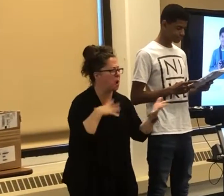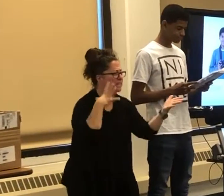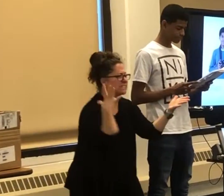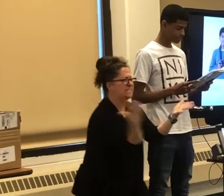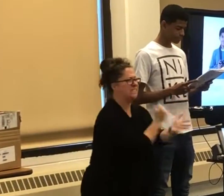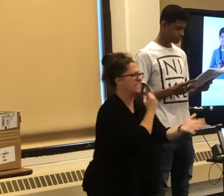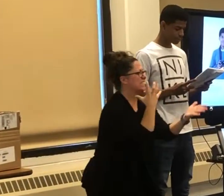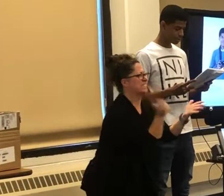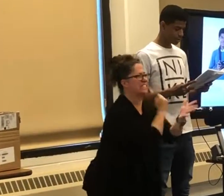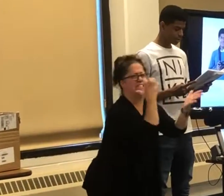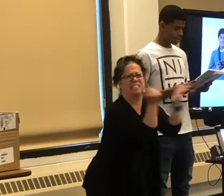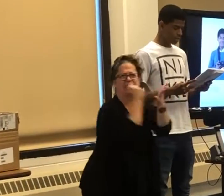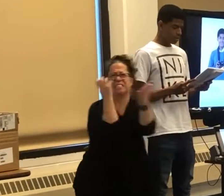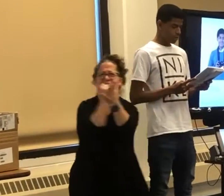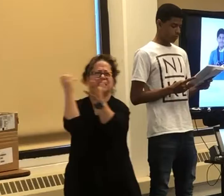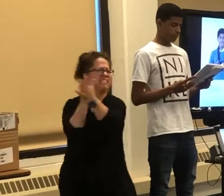can.